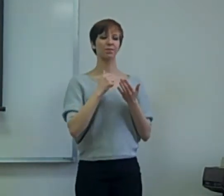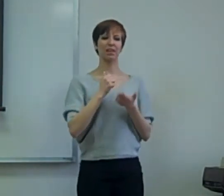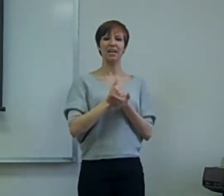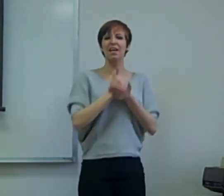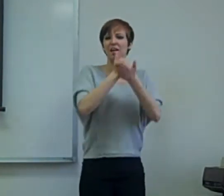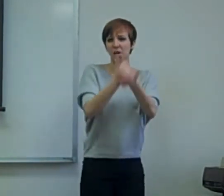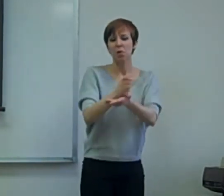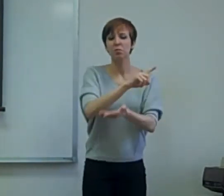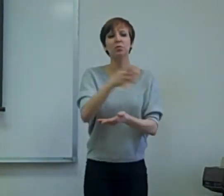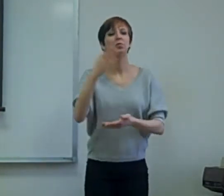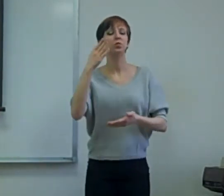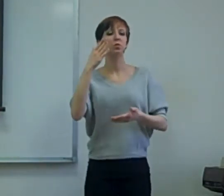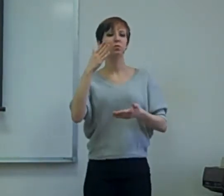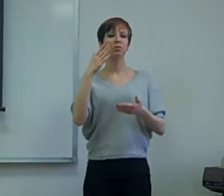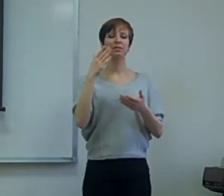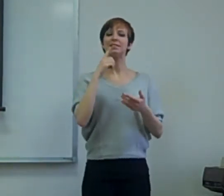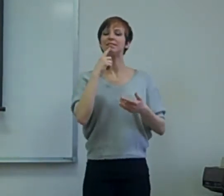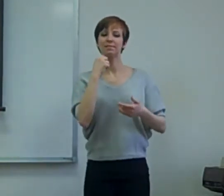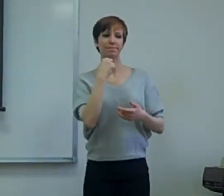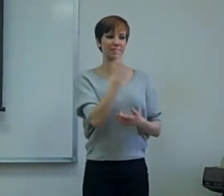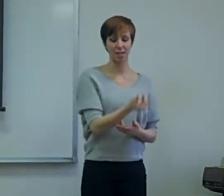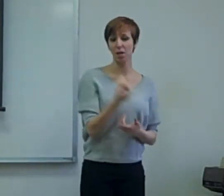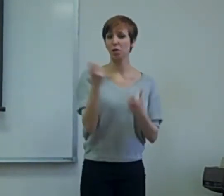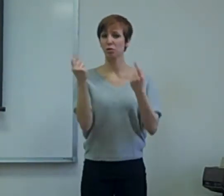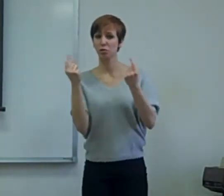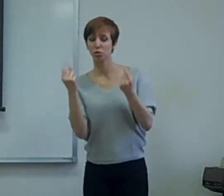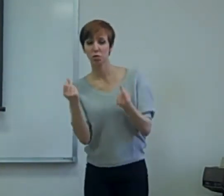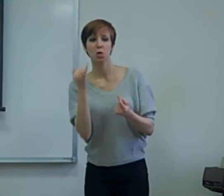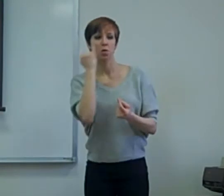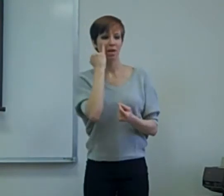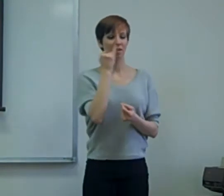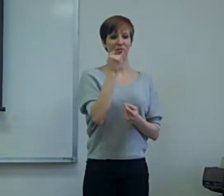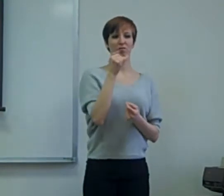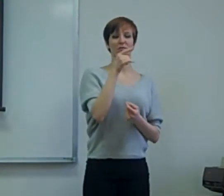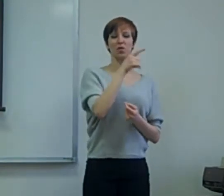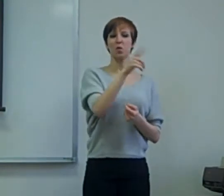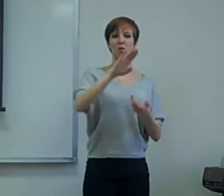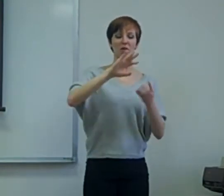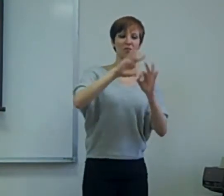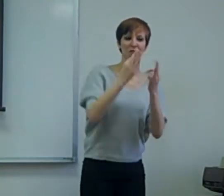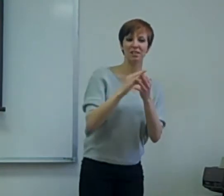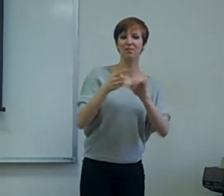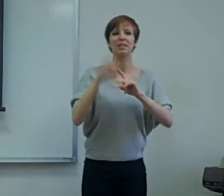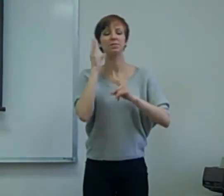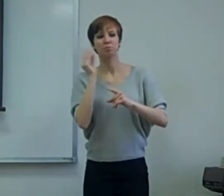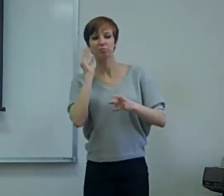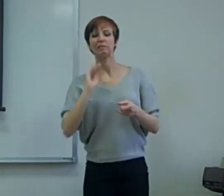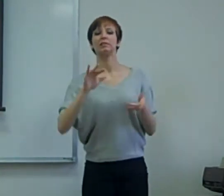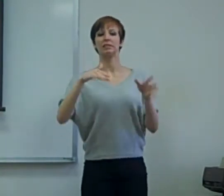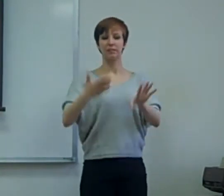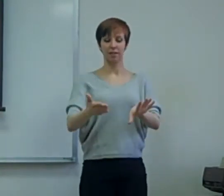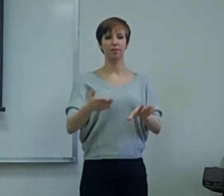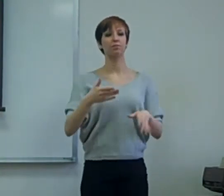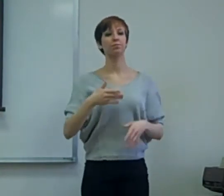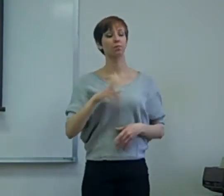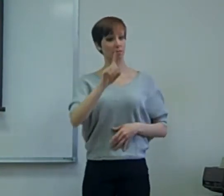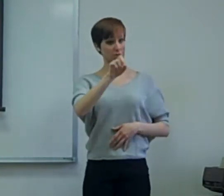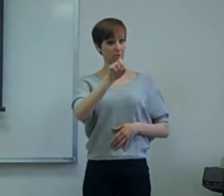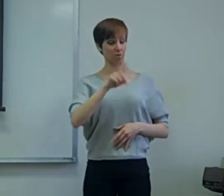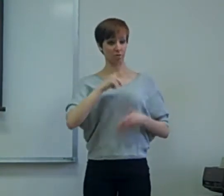do that would be more appropriate. Okay. The first thing you have to do is know your own response. So if